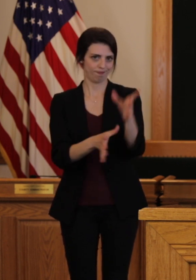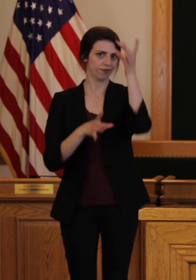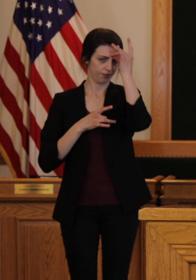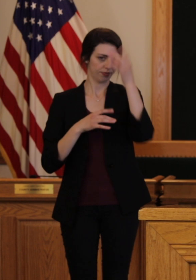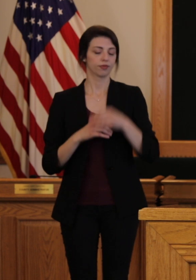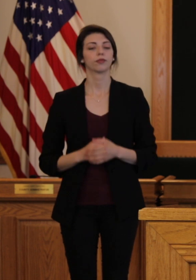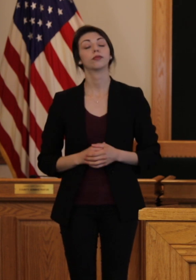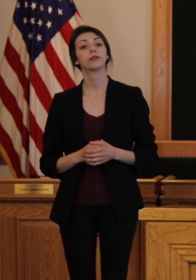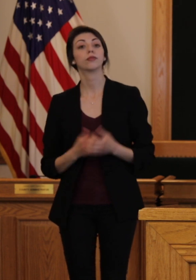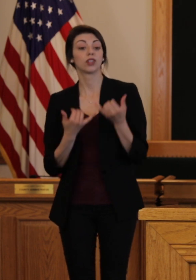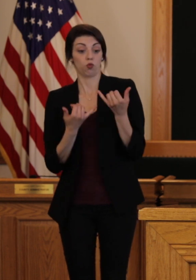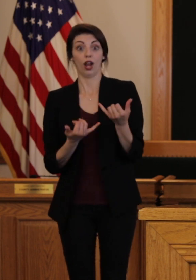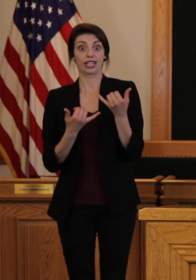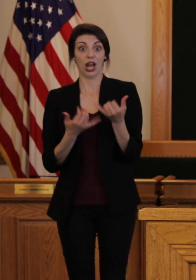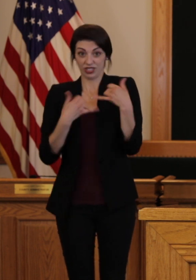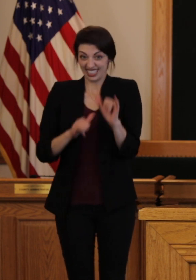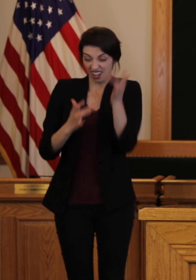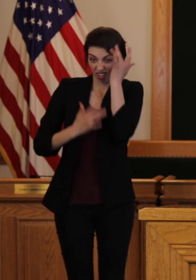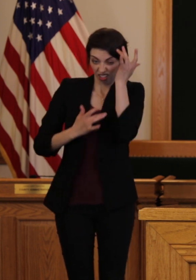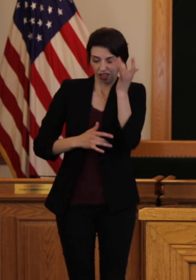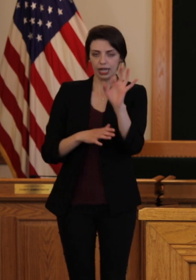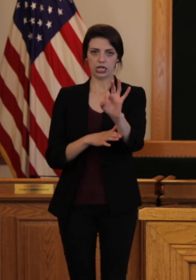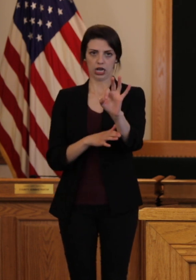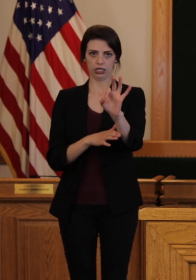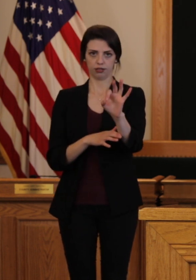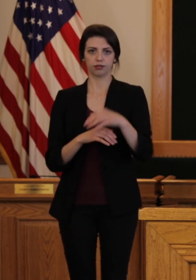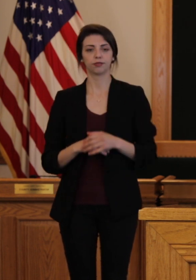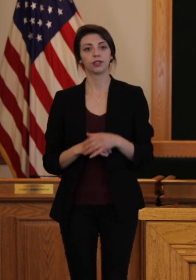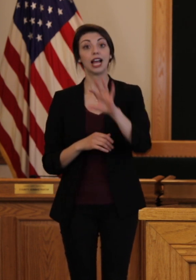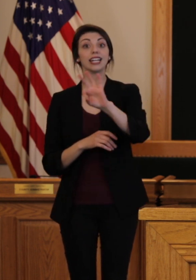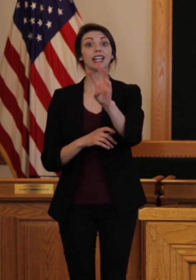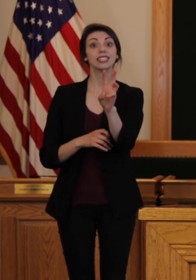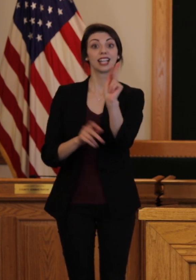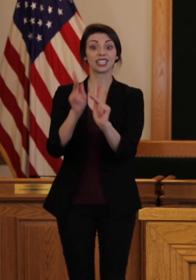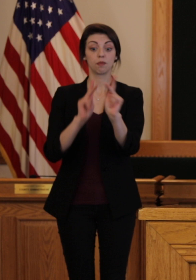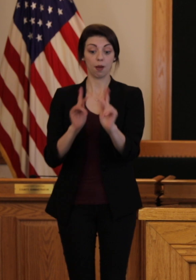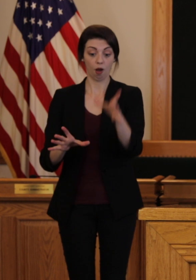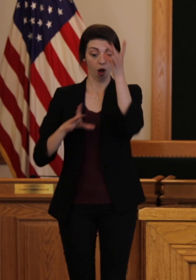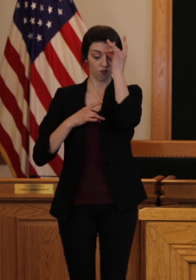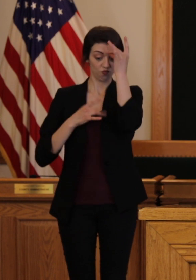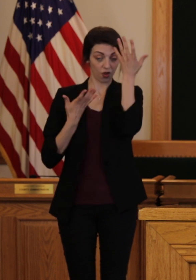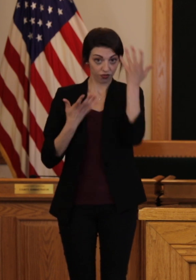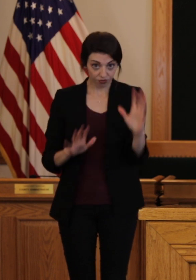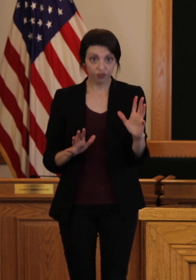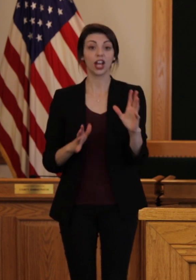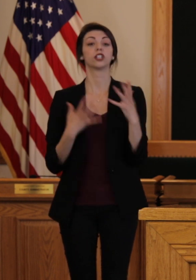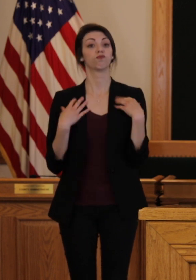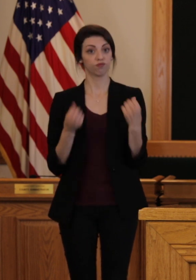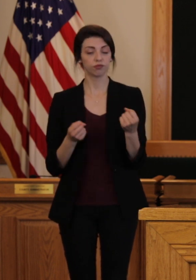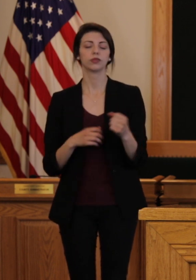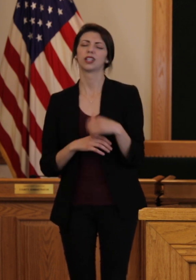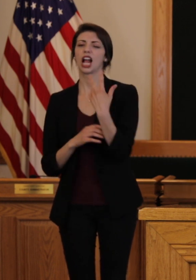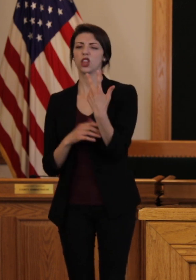we currently have 9 active cases of COVID-19. We have 96 residents that have recovered from COVID-19 and 3